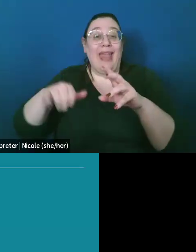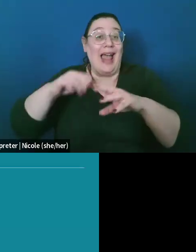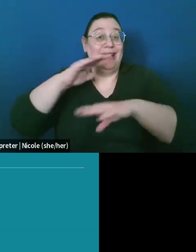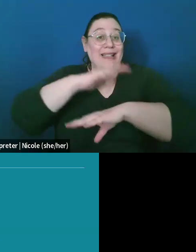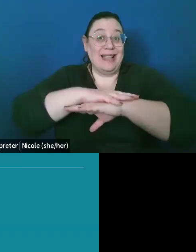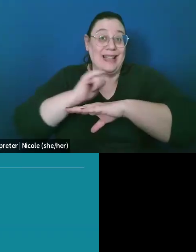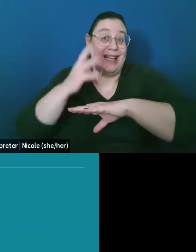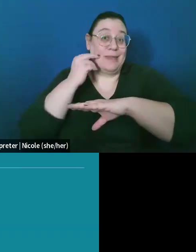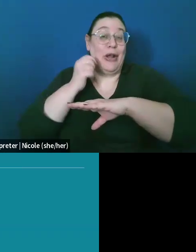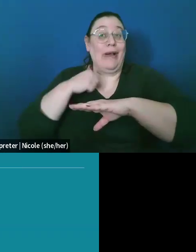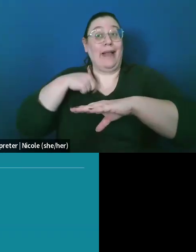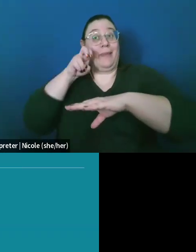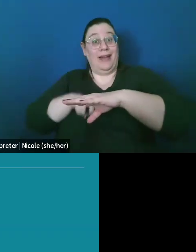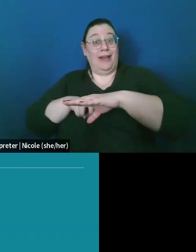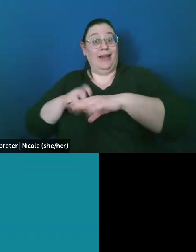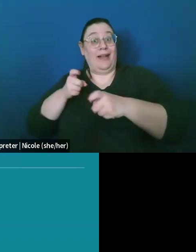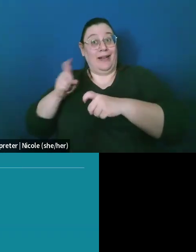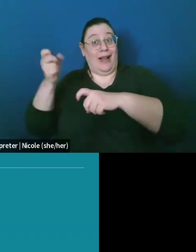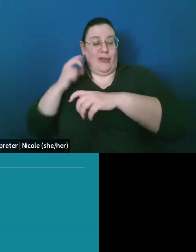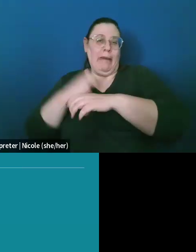that's more closely related to your